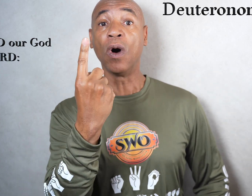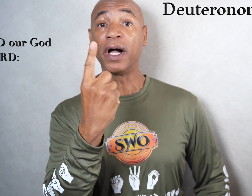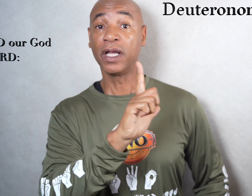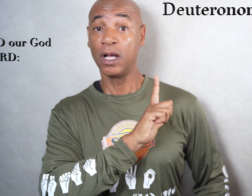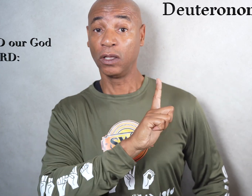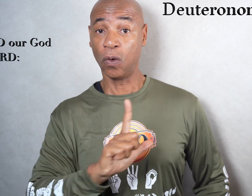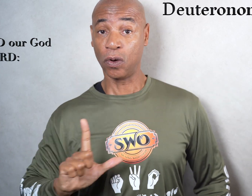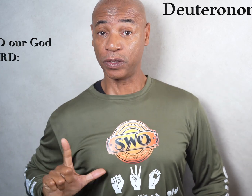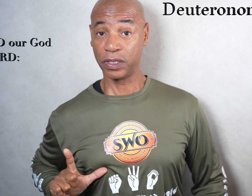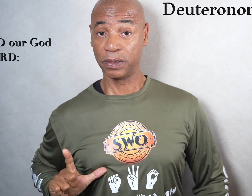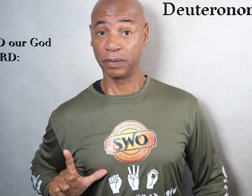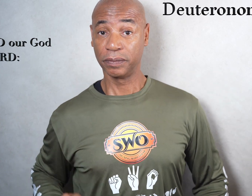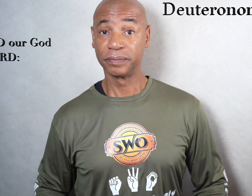one Lord.